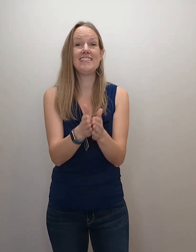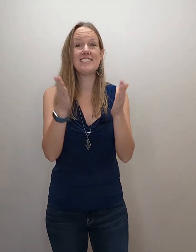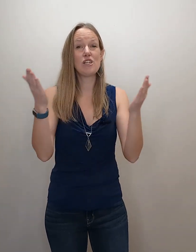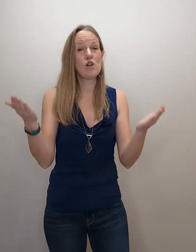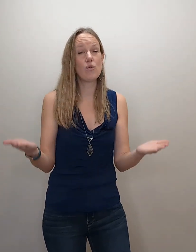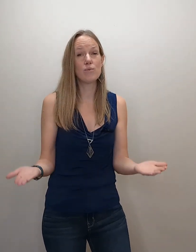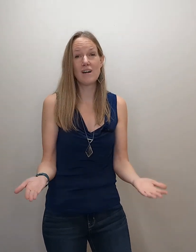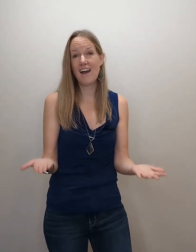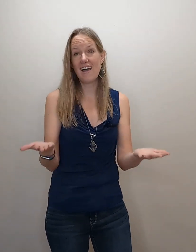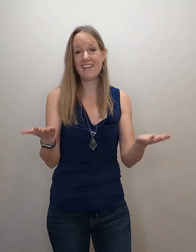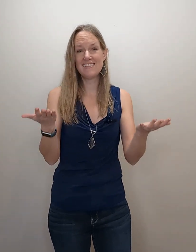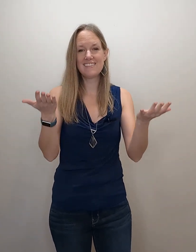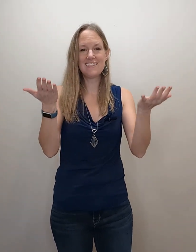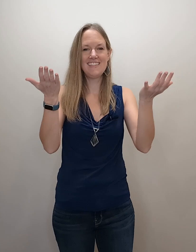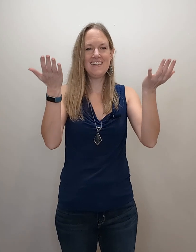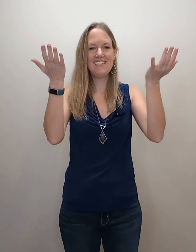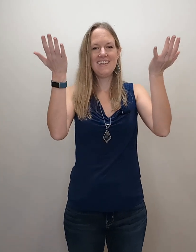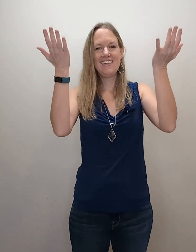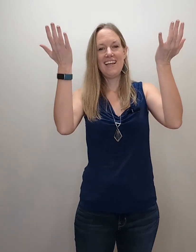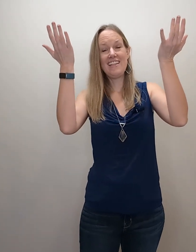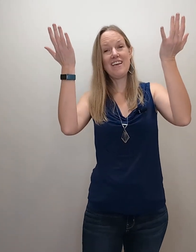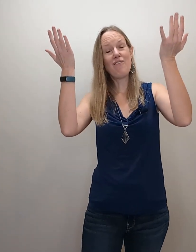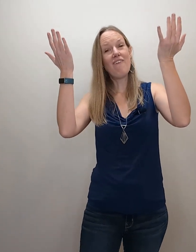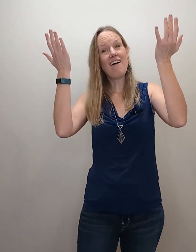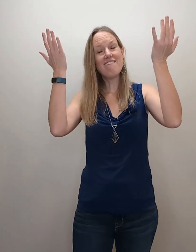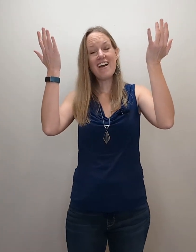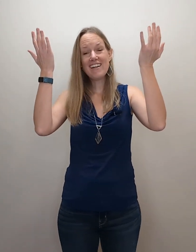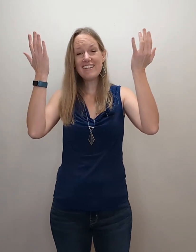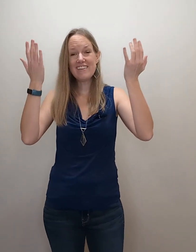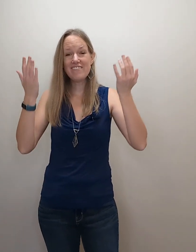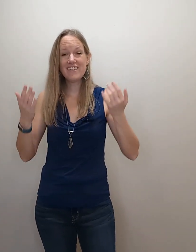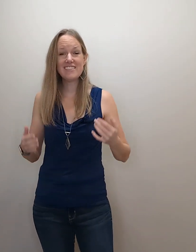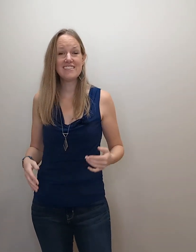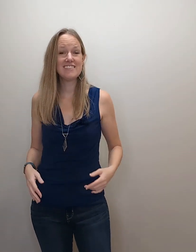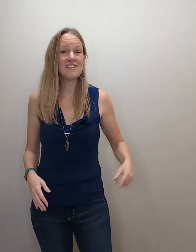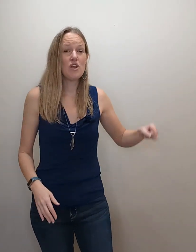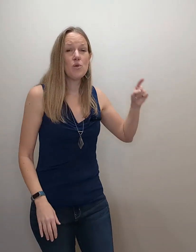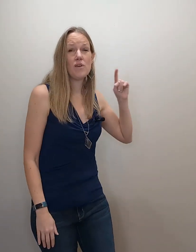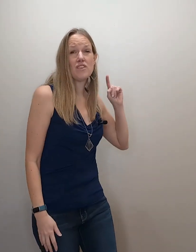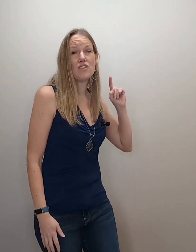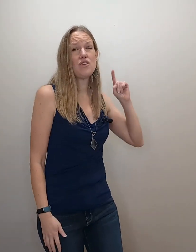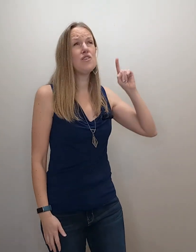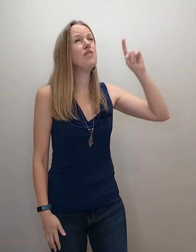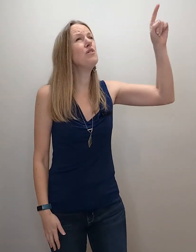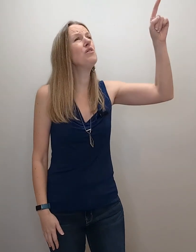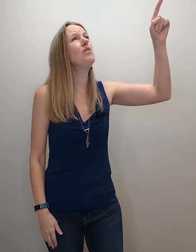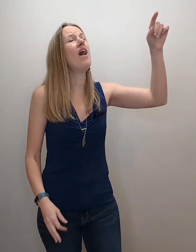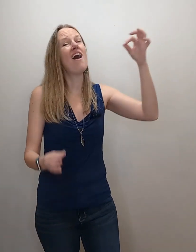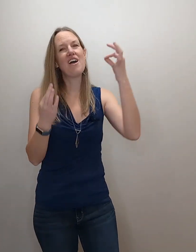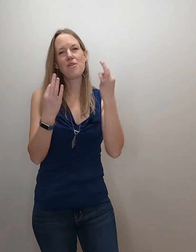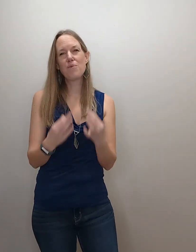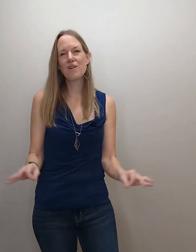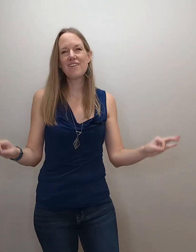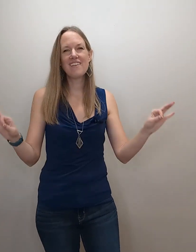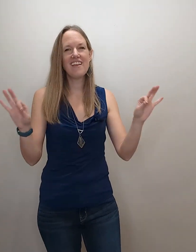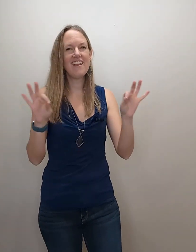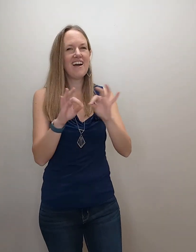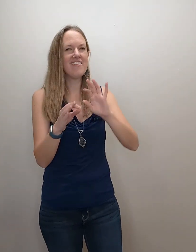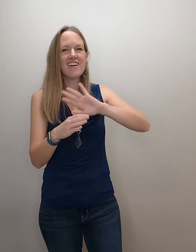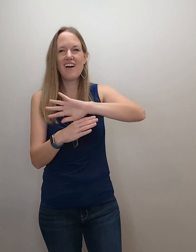incense arise. And then finally it finishes with, you are worthy of it